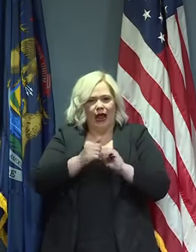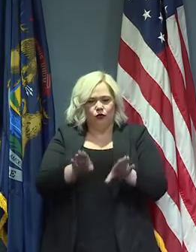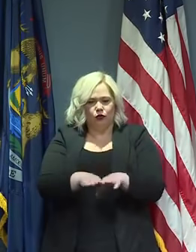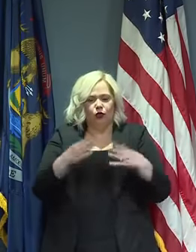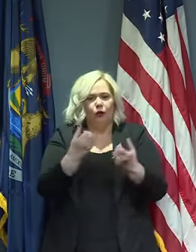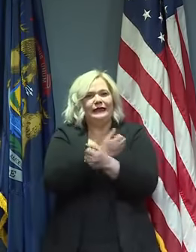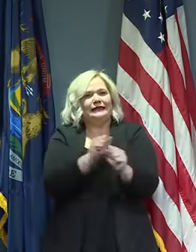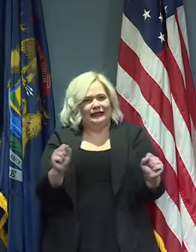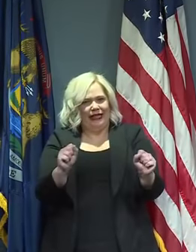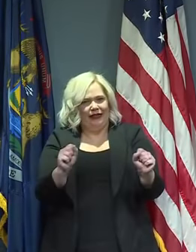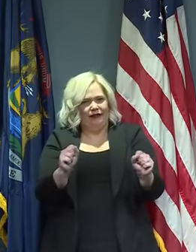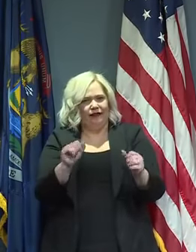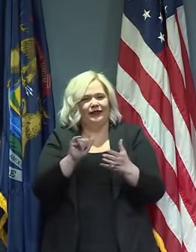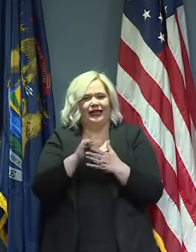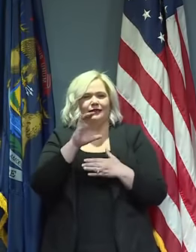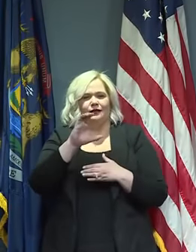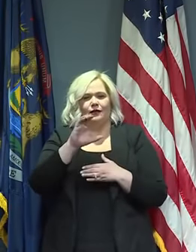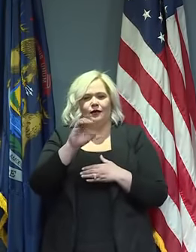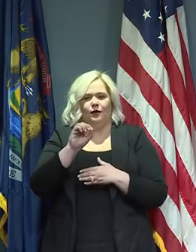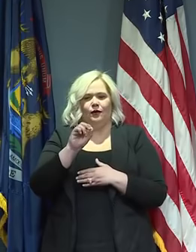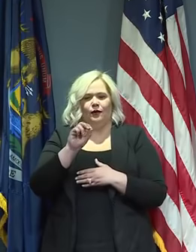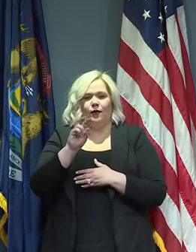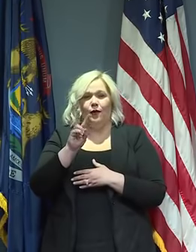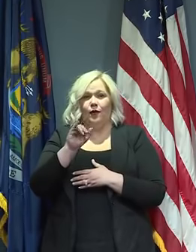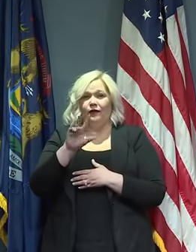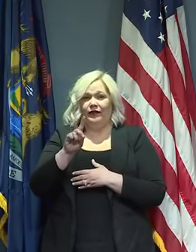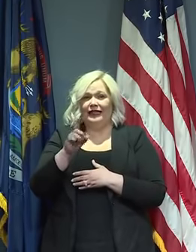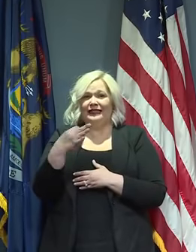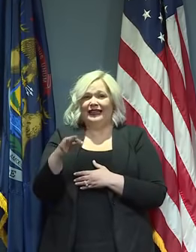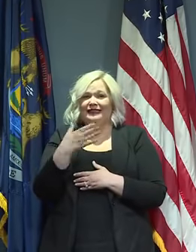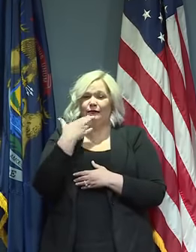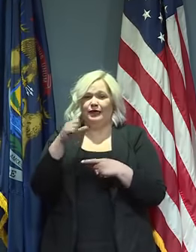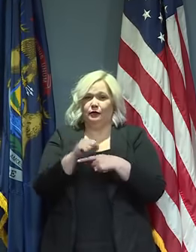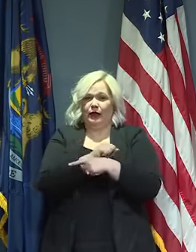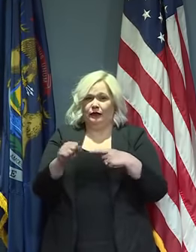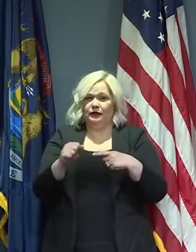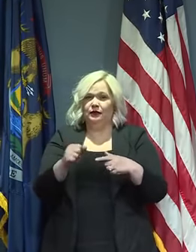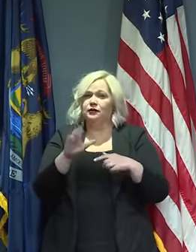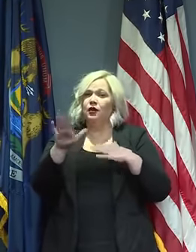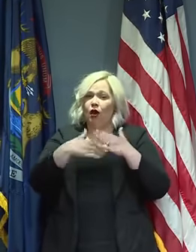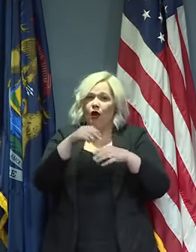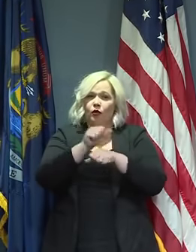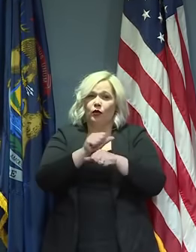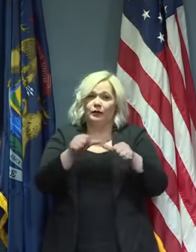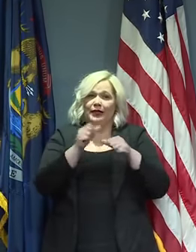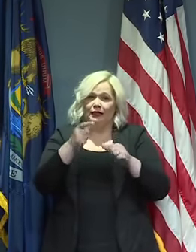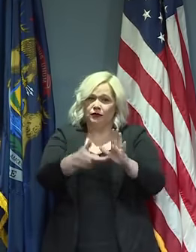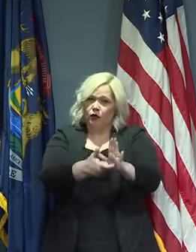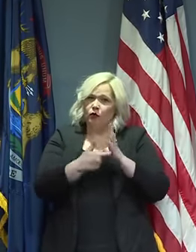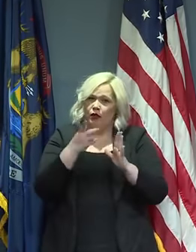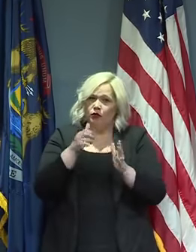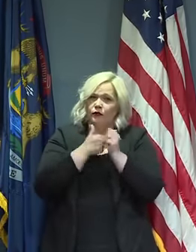or the COVID-19 best practices that will be required in the workplace in the future.